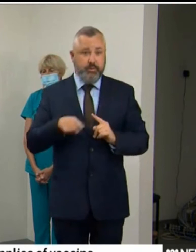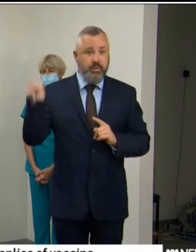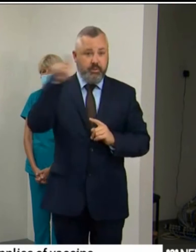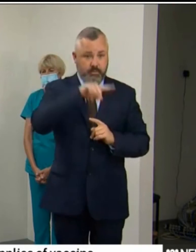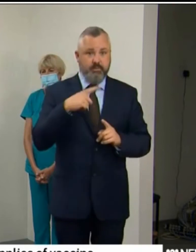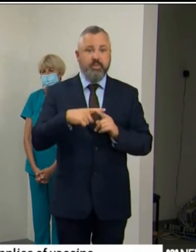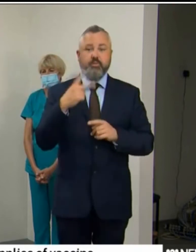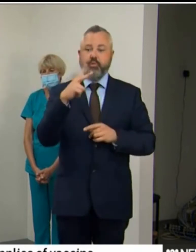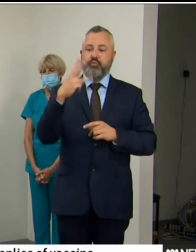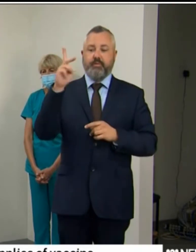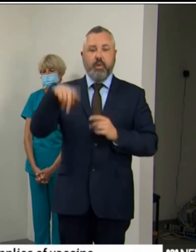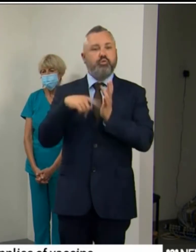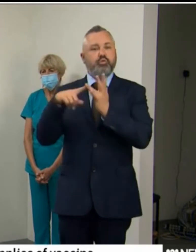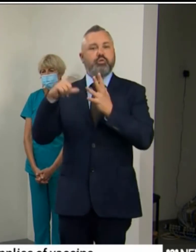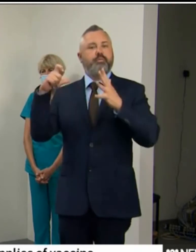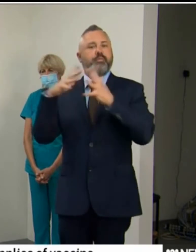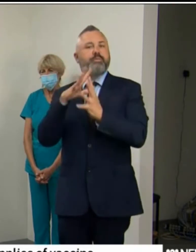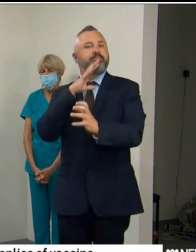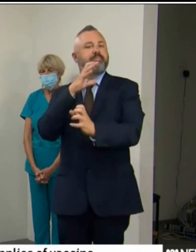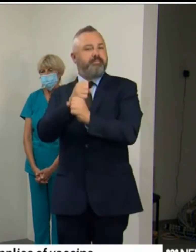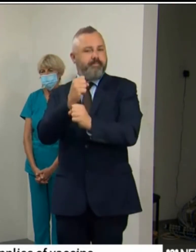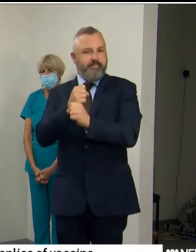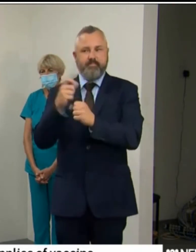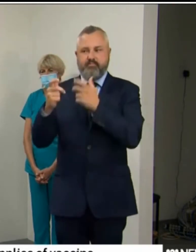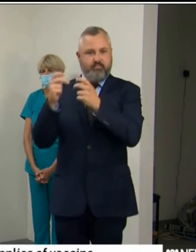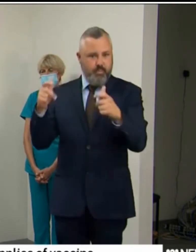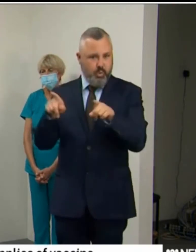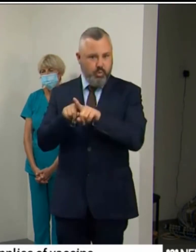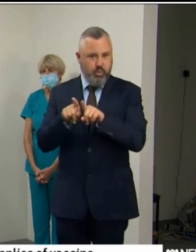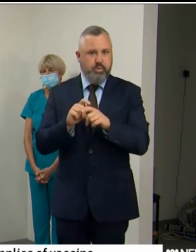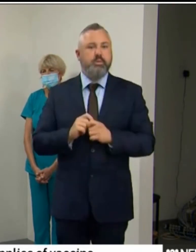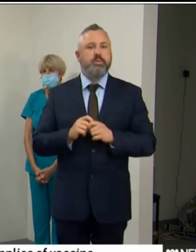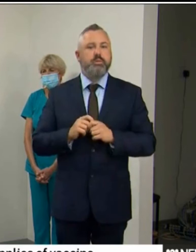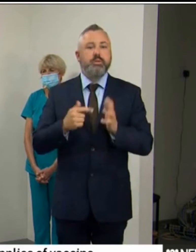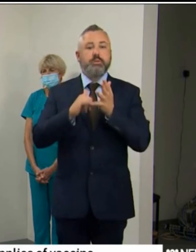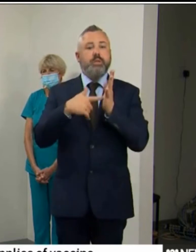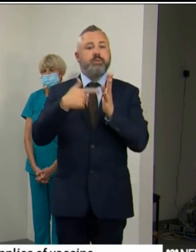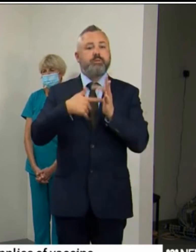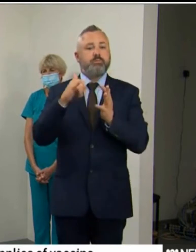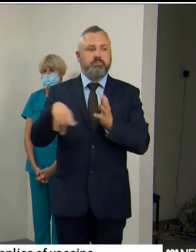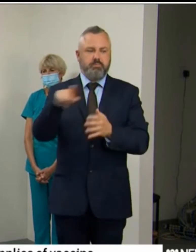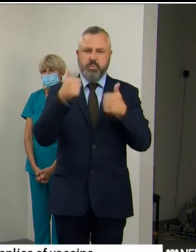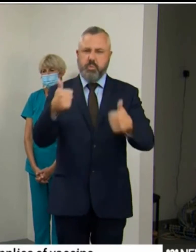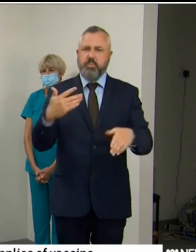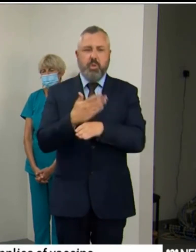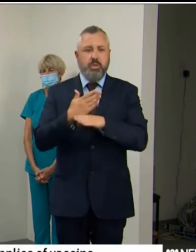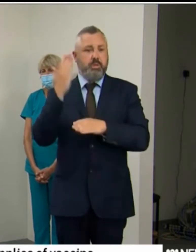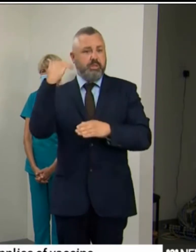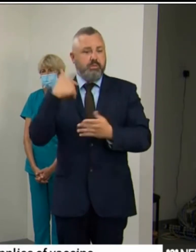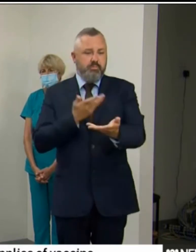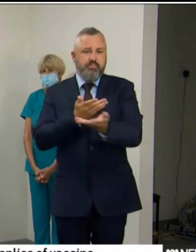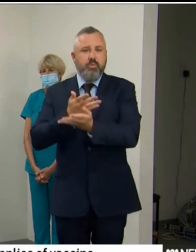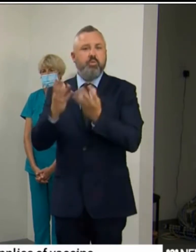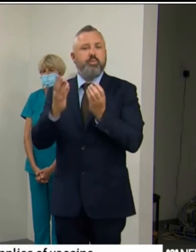Commonwealth vaccinations. The states have done a great job. I was just in exchange with the Victorian